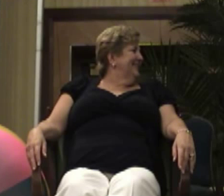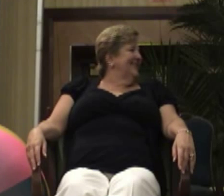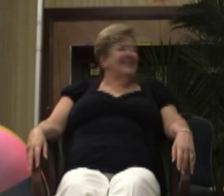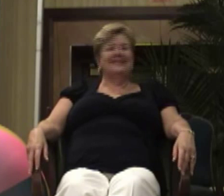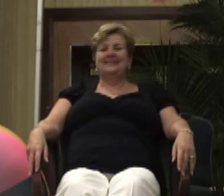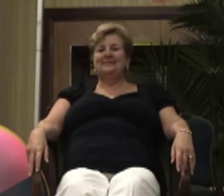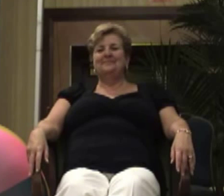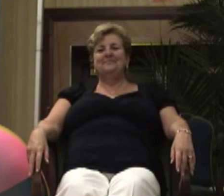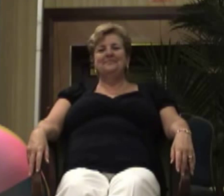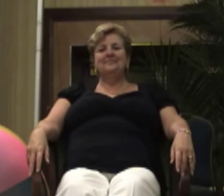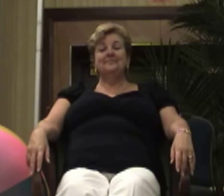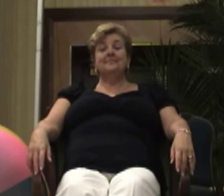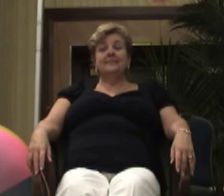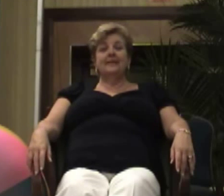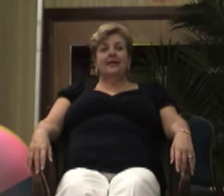I really am going to get to my story.